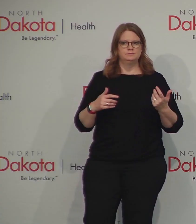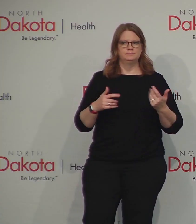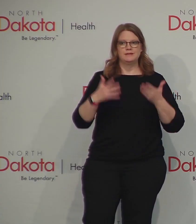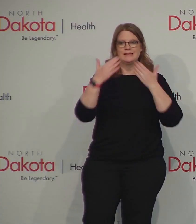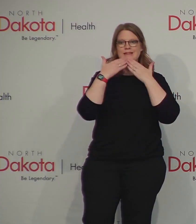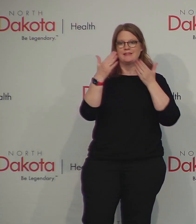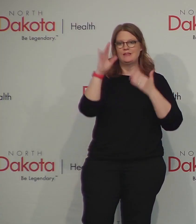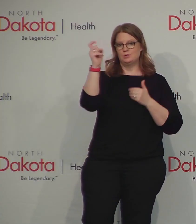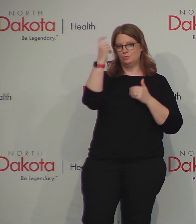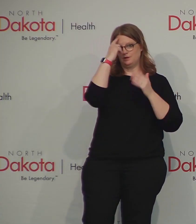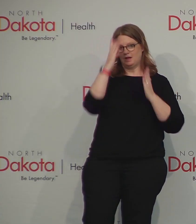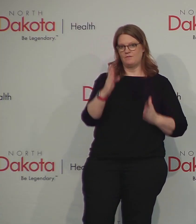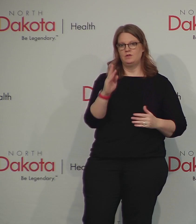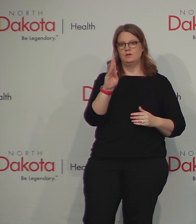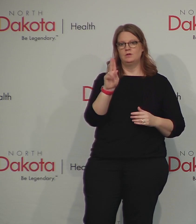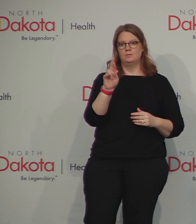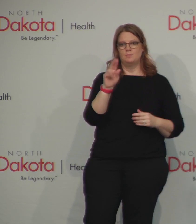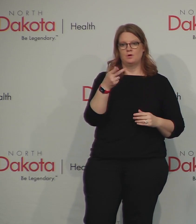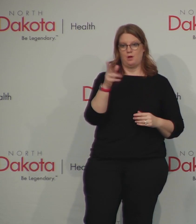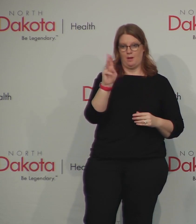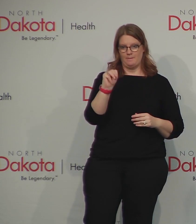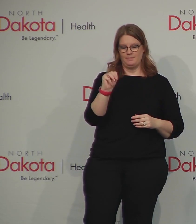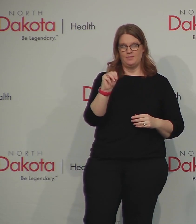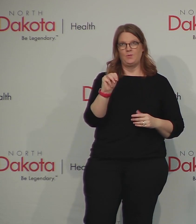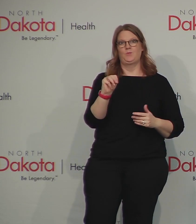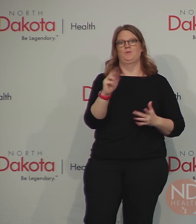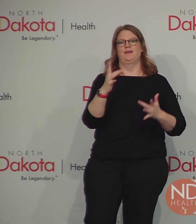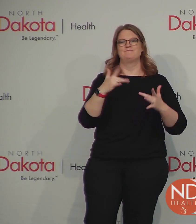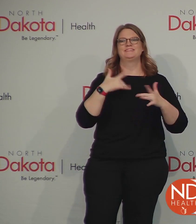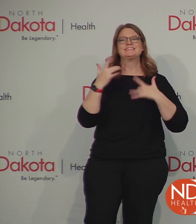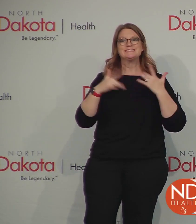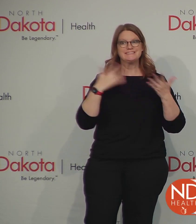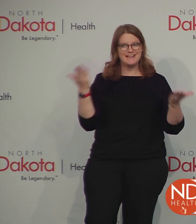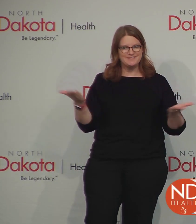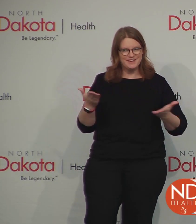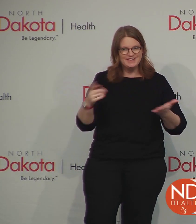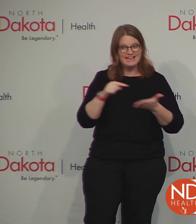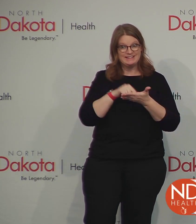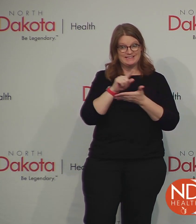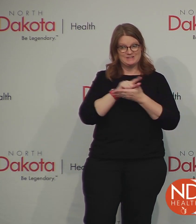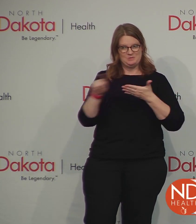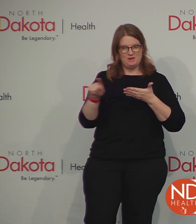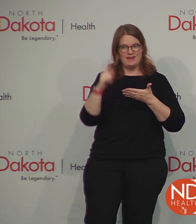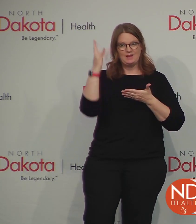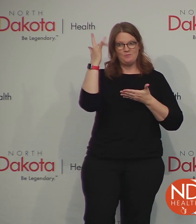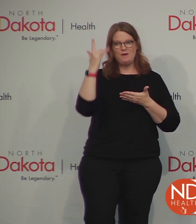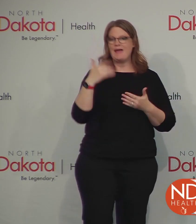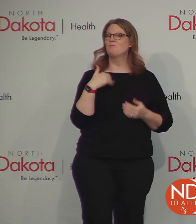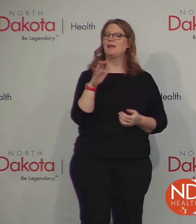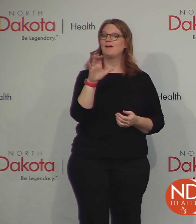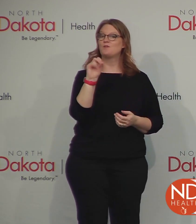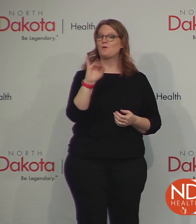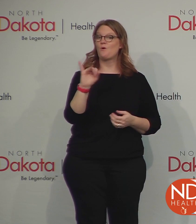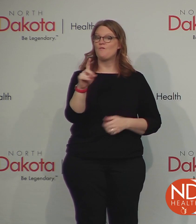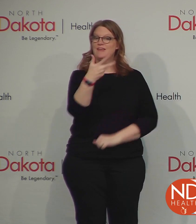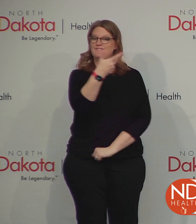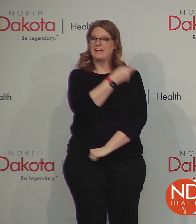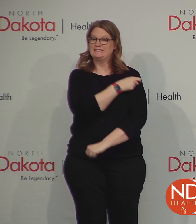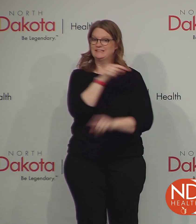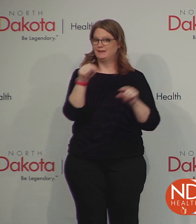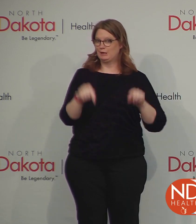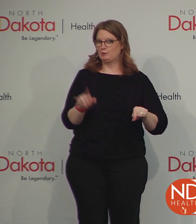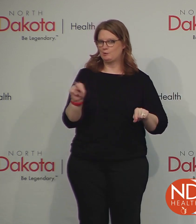Thank you, Governor Burgum, and I am so excited to be here, especially this week, because we have COVID vaccine in North